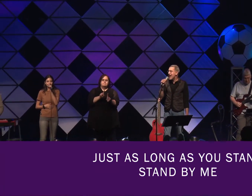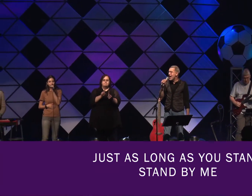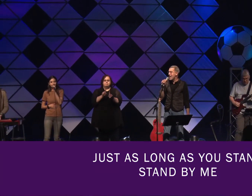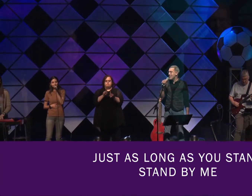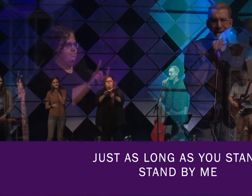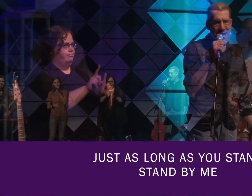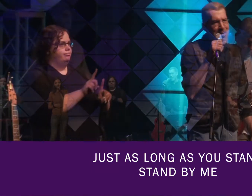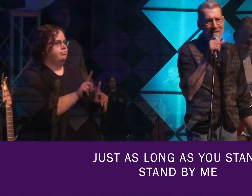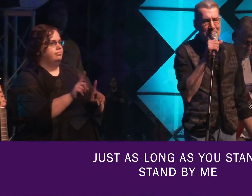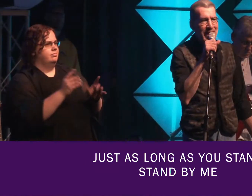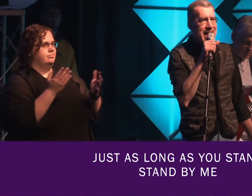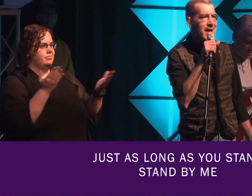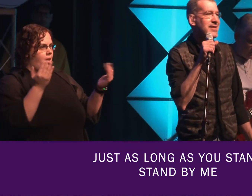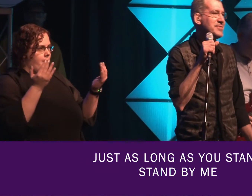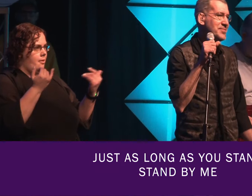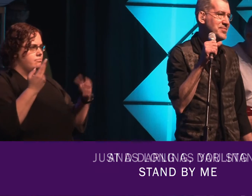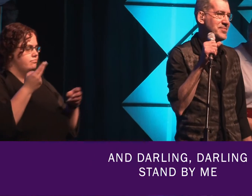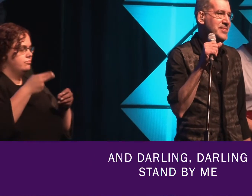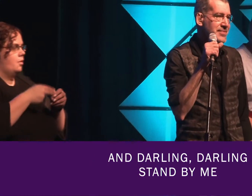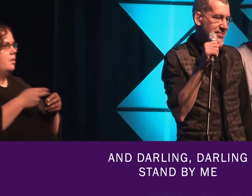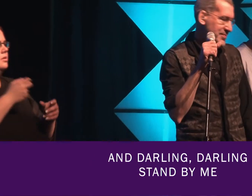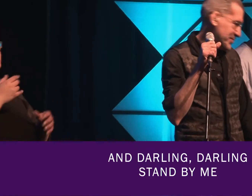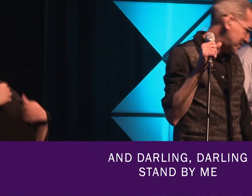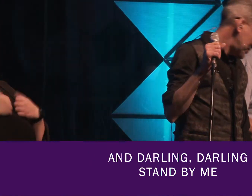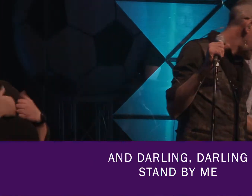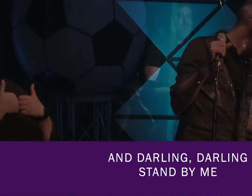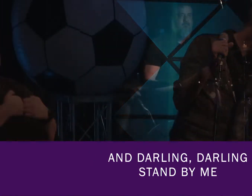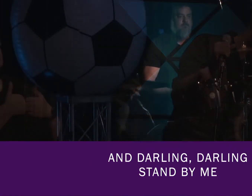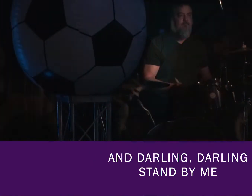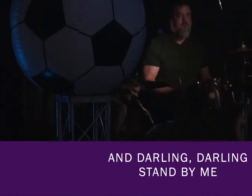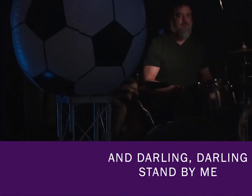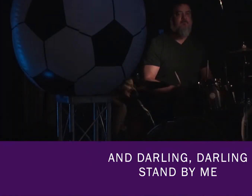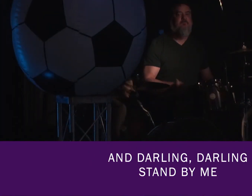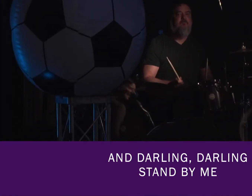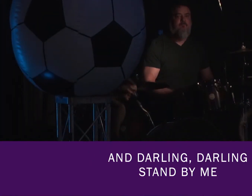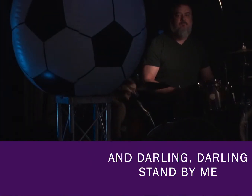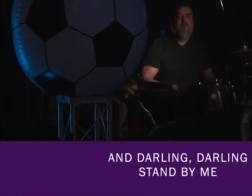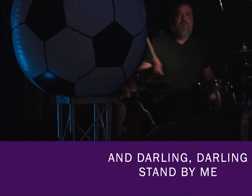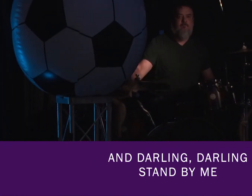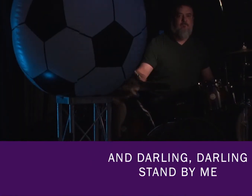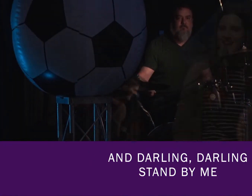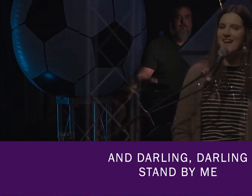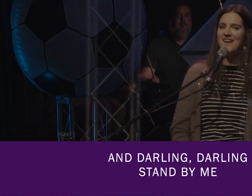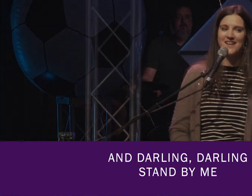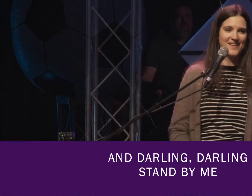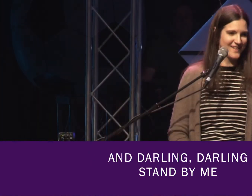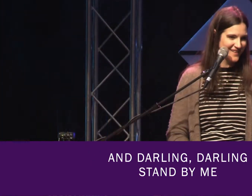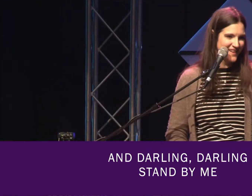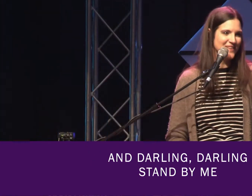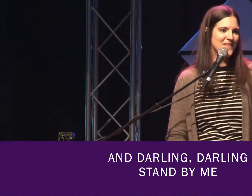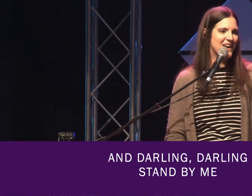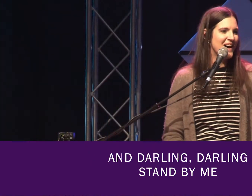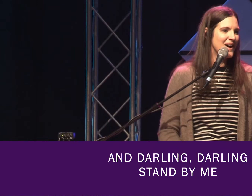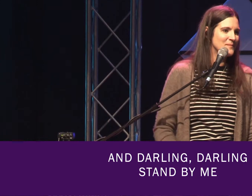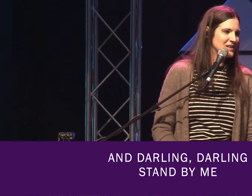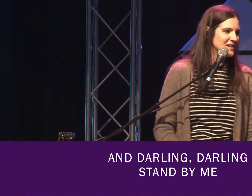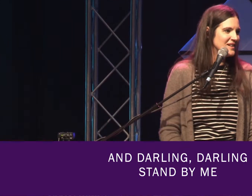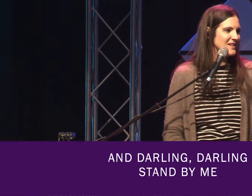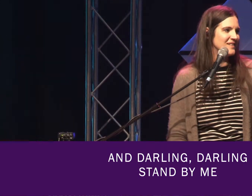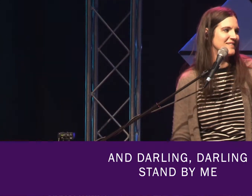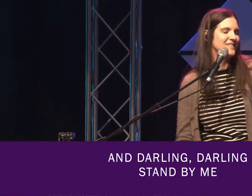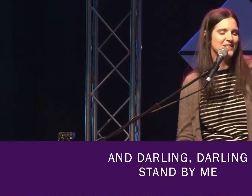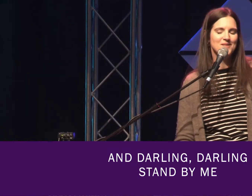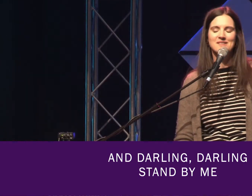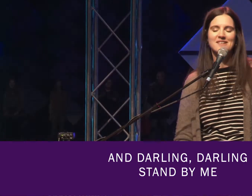stand by me. Come on, everybody. So darling, darling, stand by me.